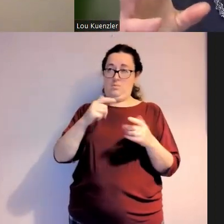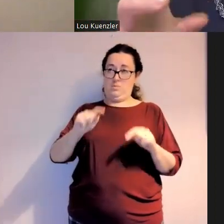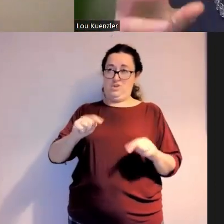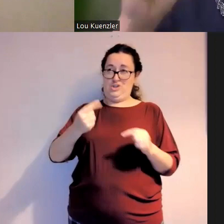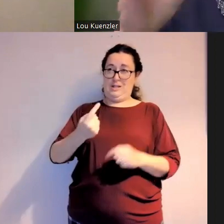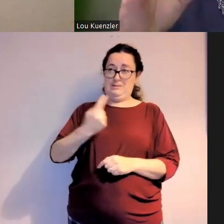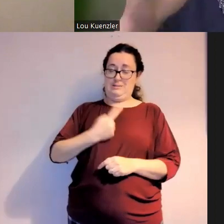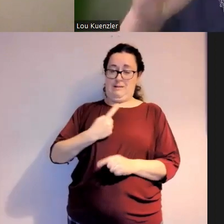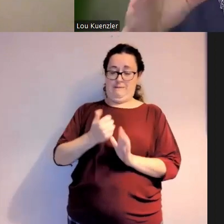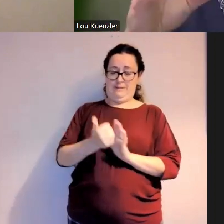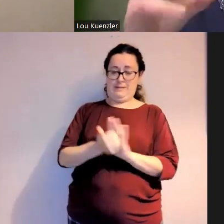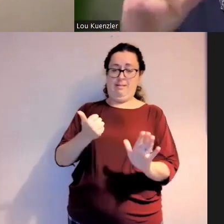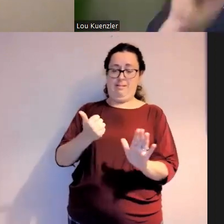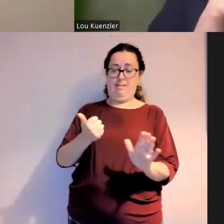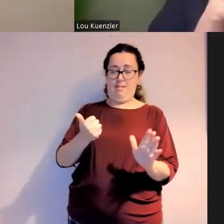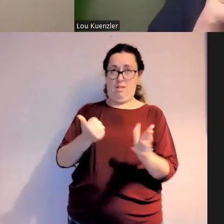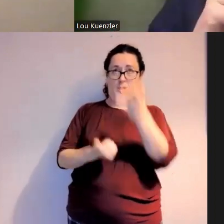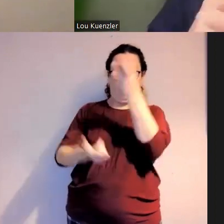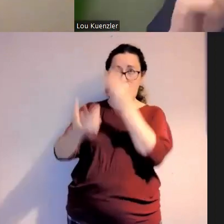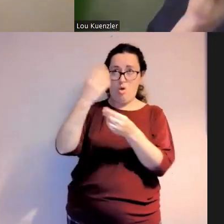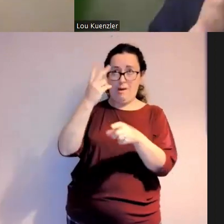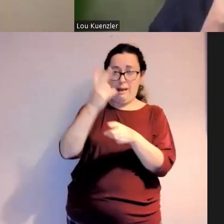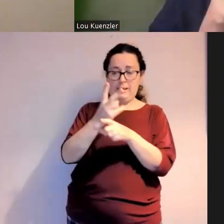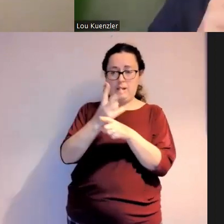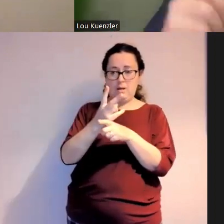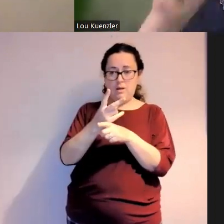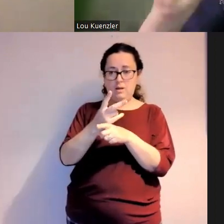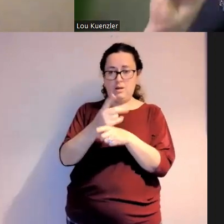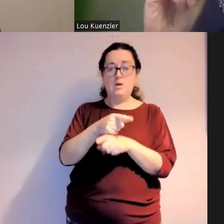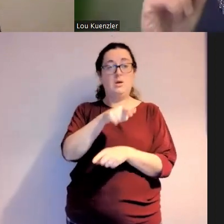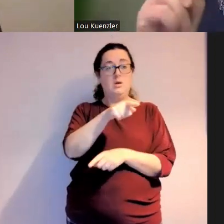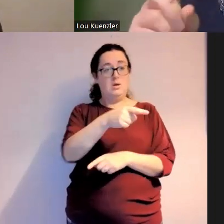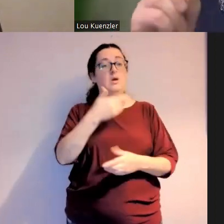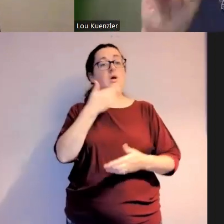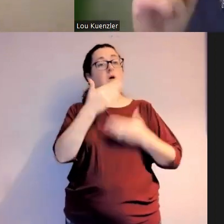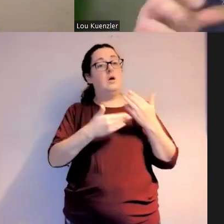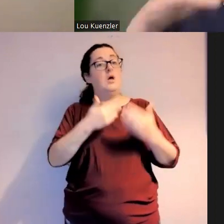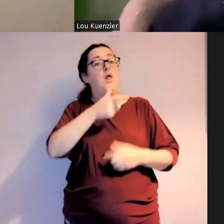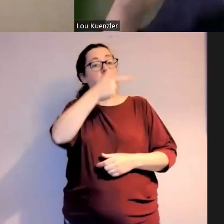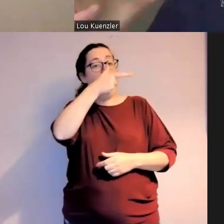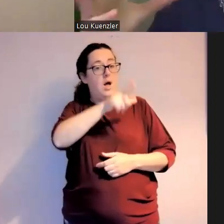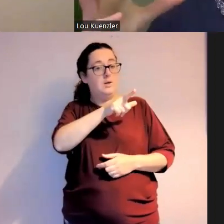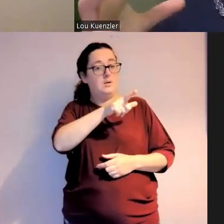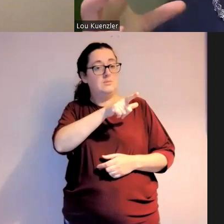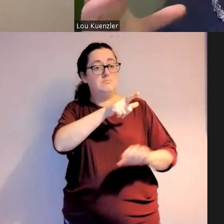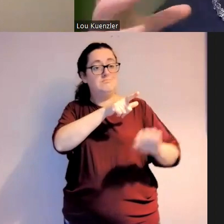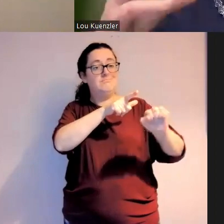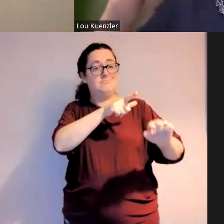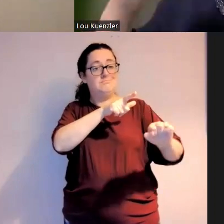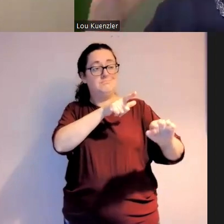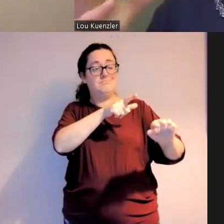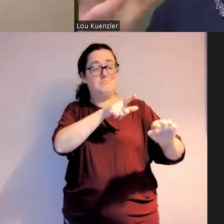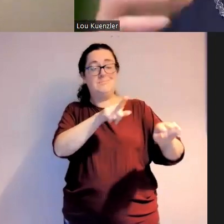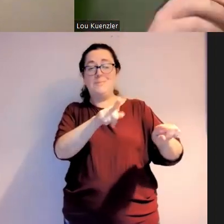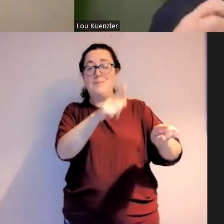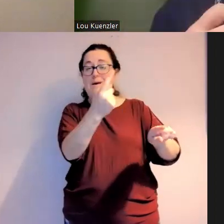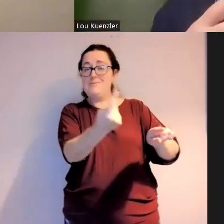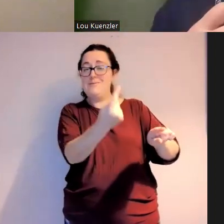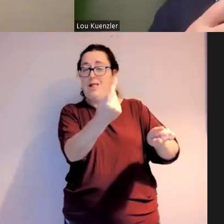her skill set and to learn. So when she talks of luck, yes, but it's also that level of openness